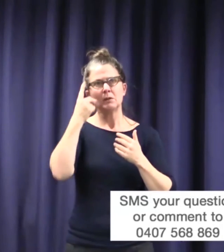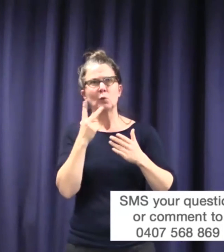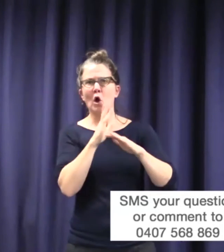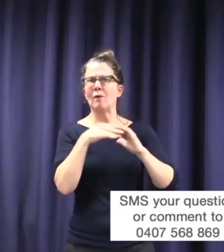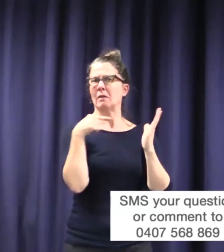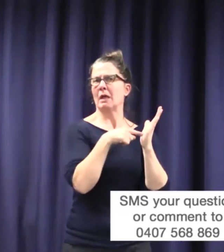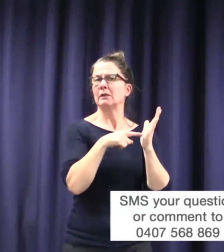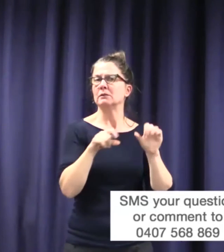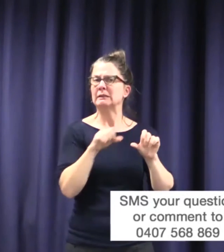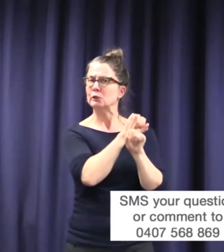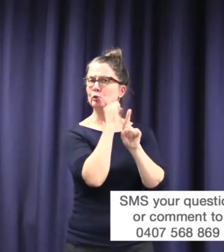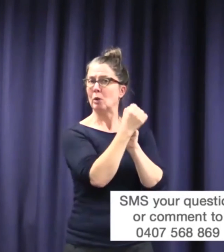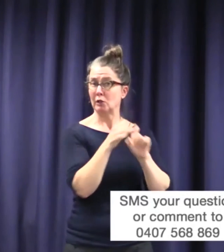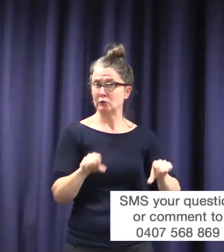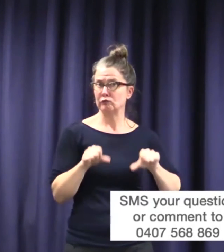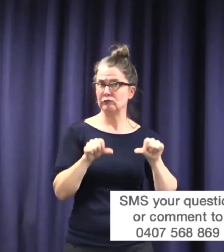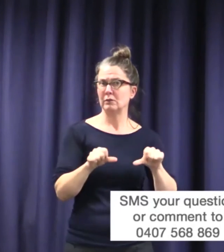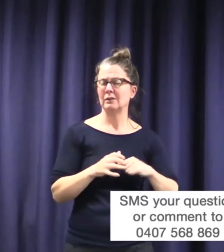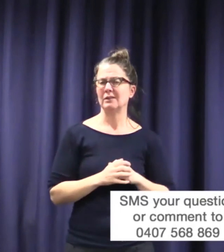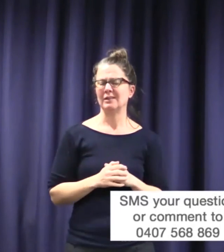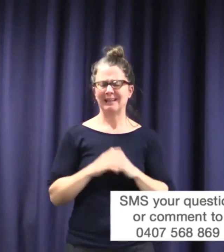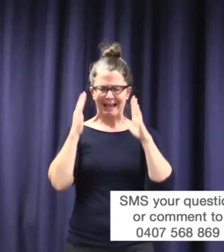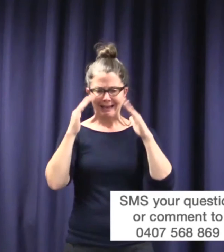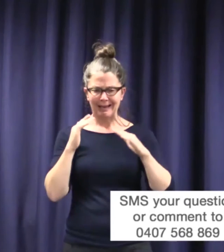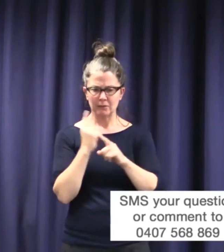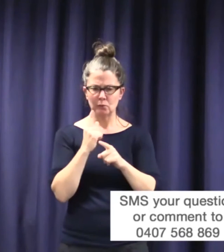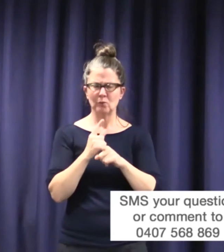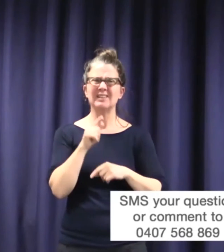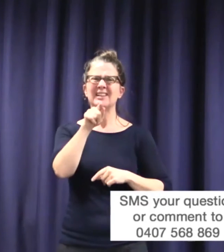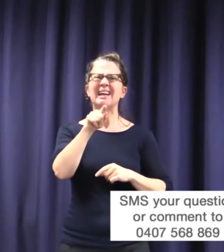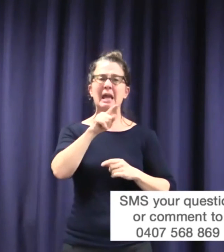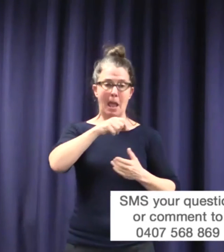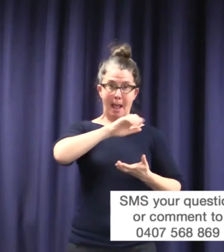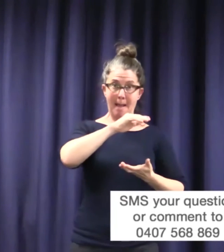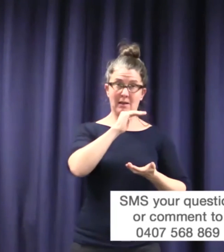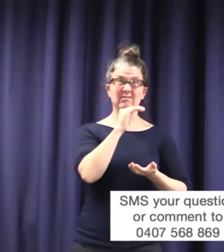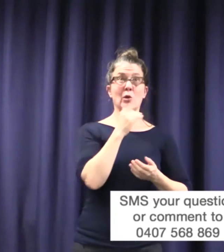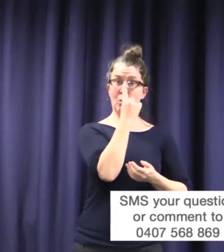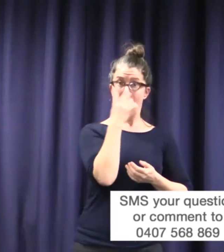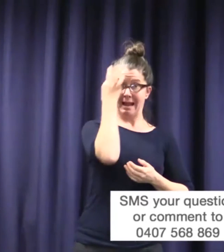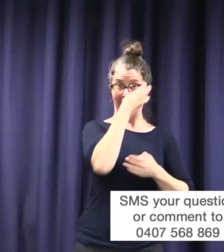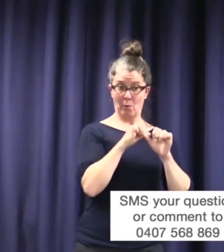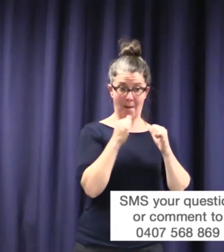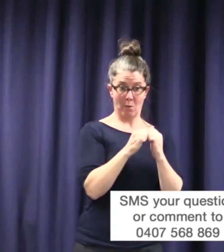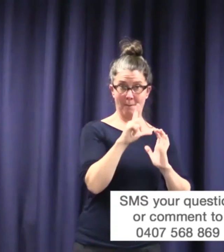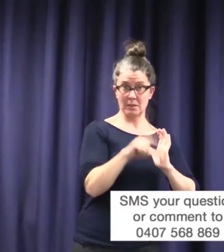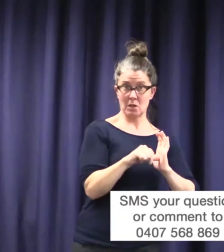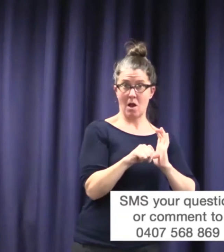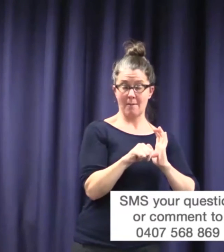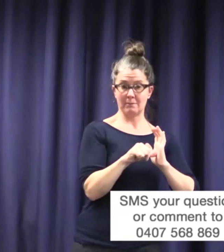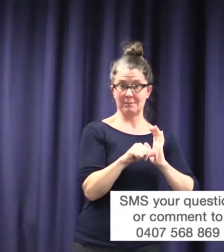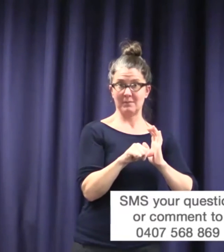Okay. The next comment is, will the minimum appointment time increase back to 1.5 hours as it was before the